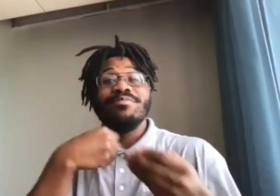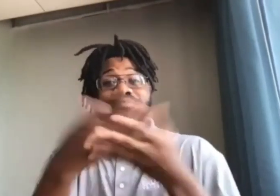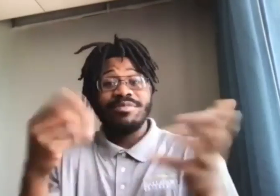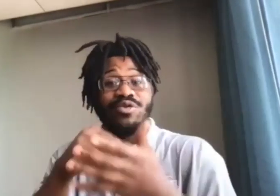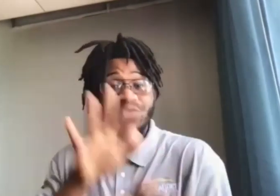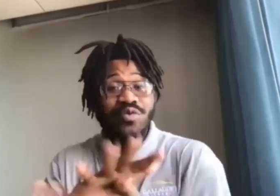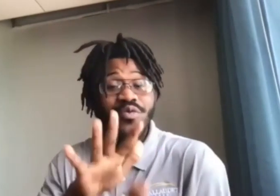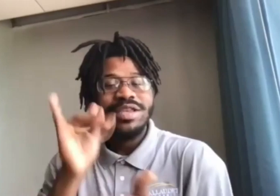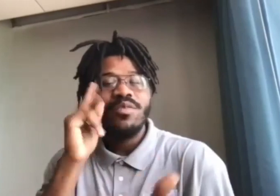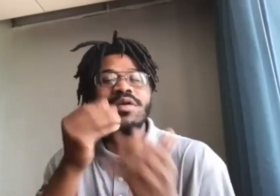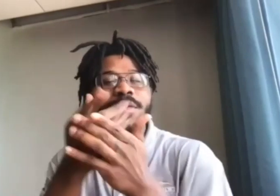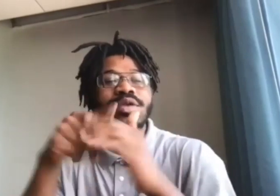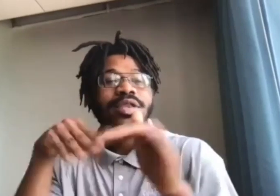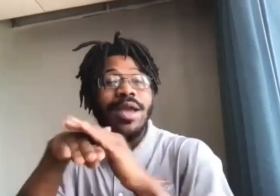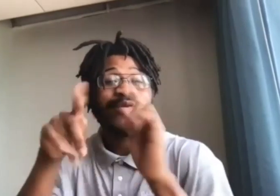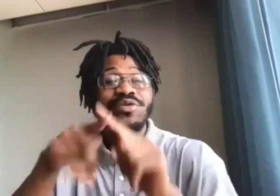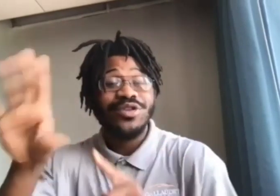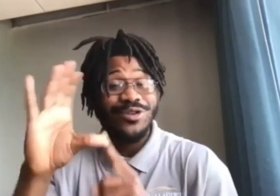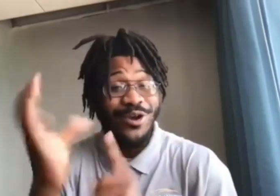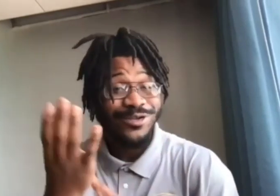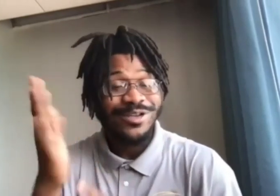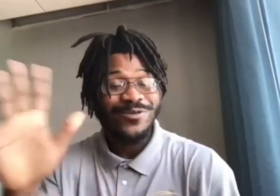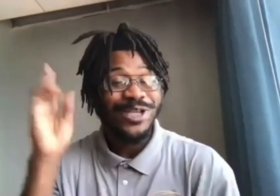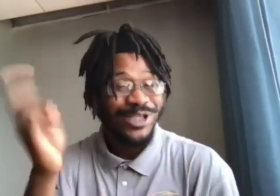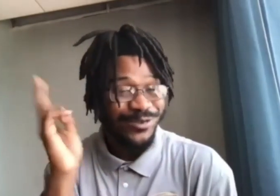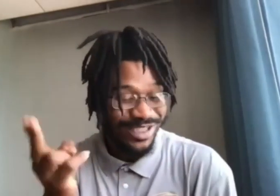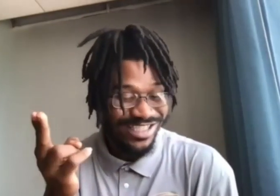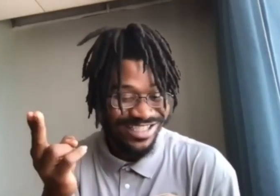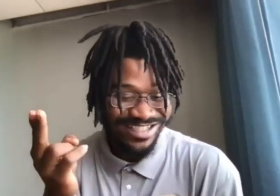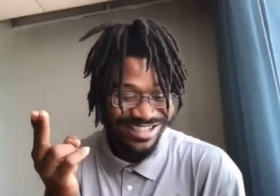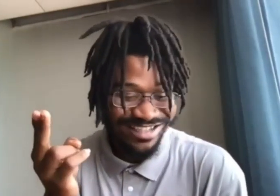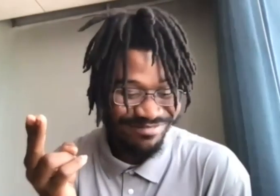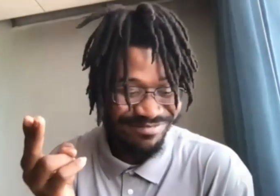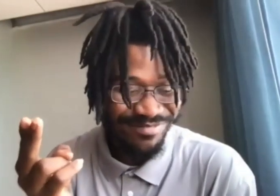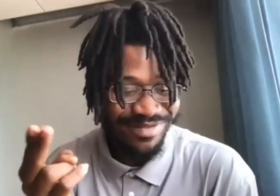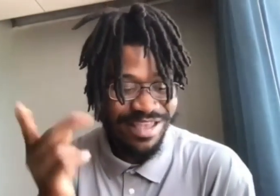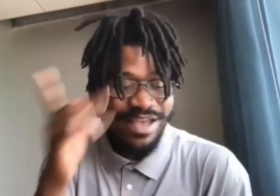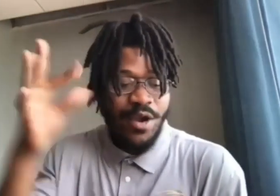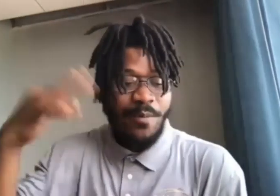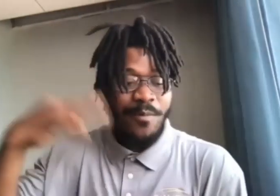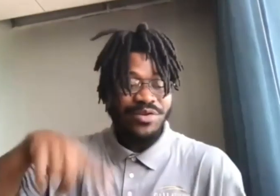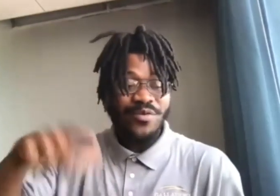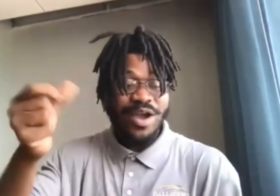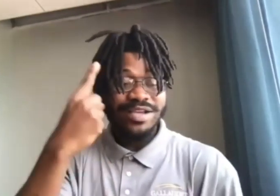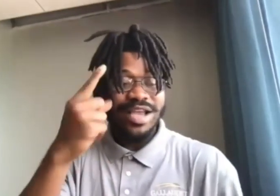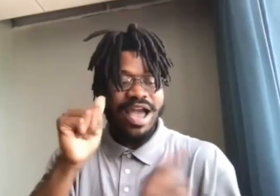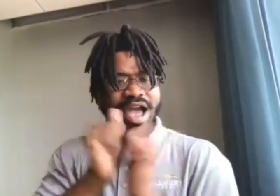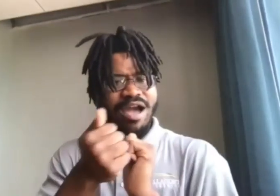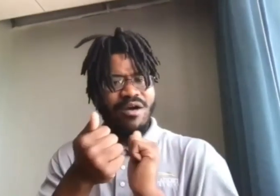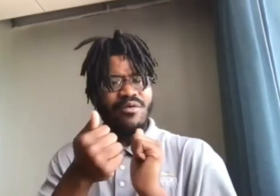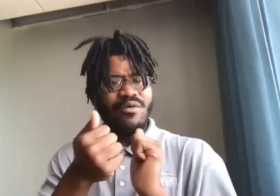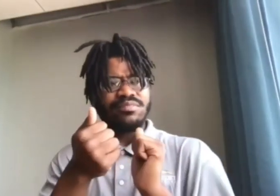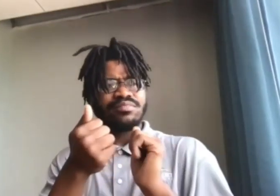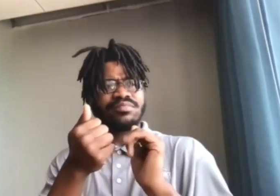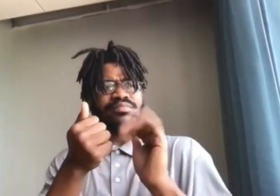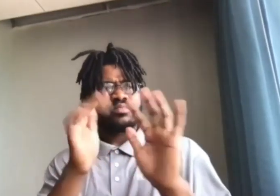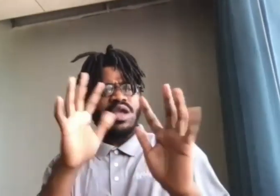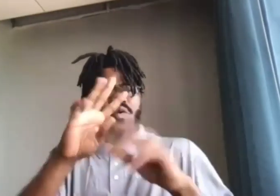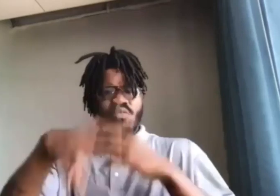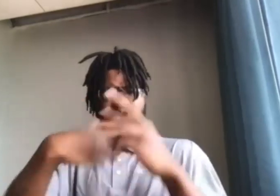students develop. And so if you provide them access to culture and history, I think those students will